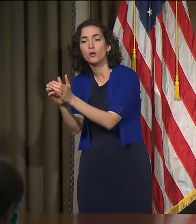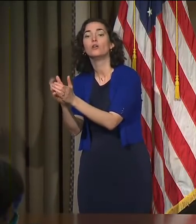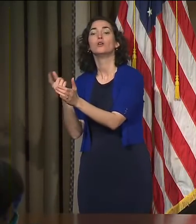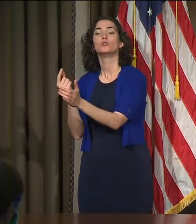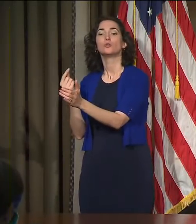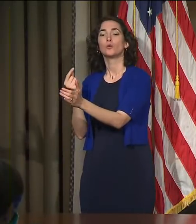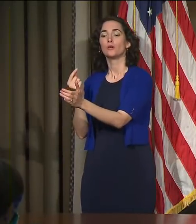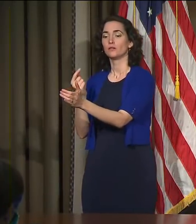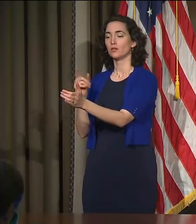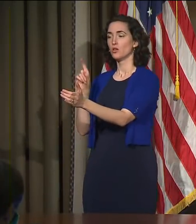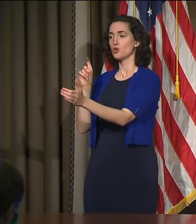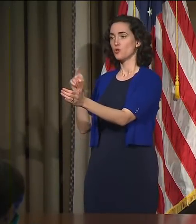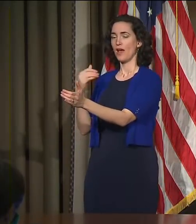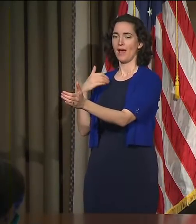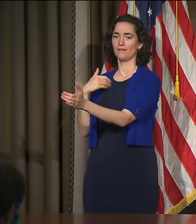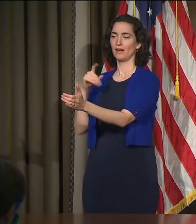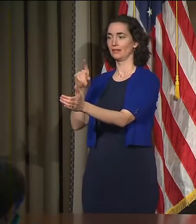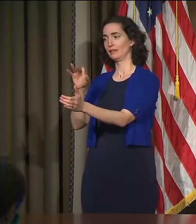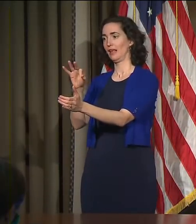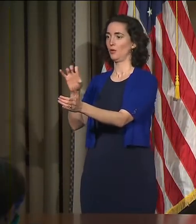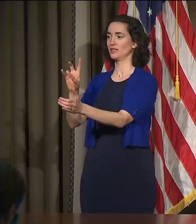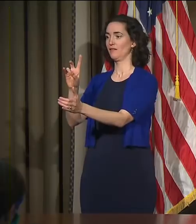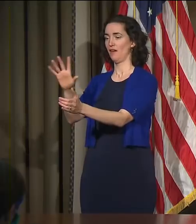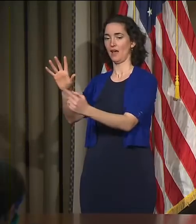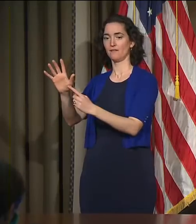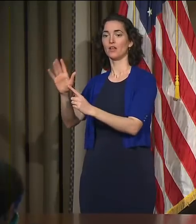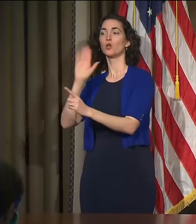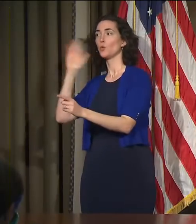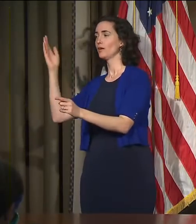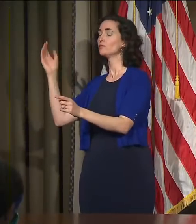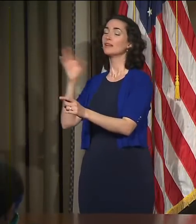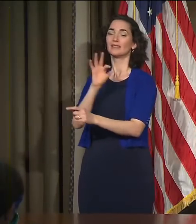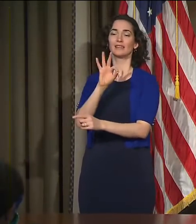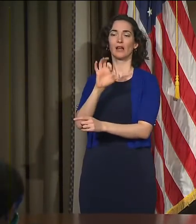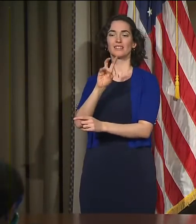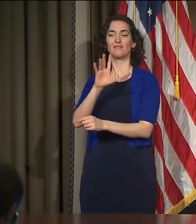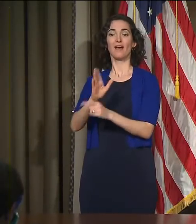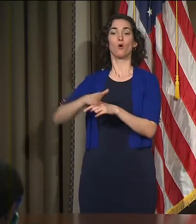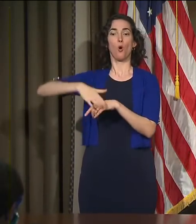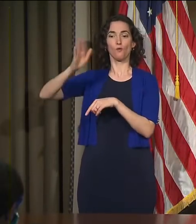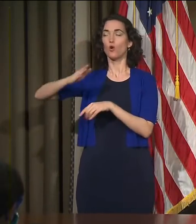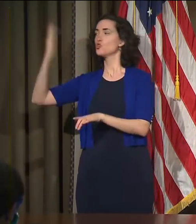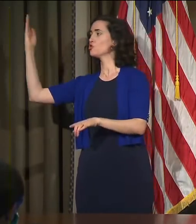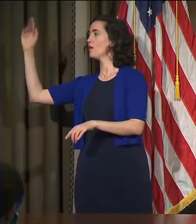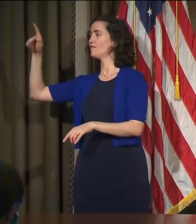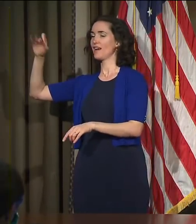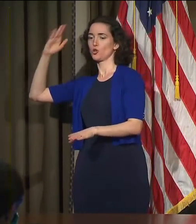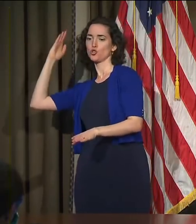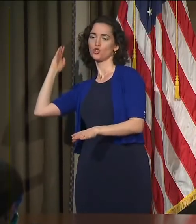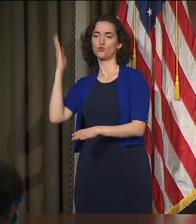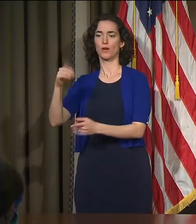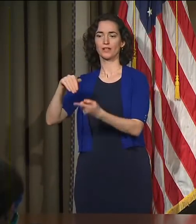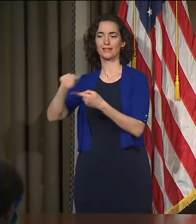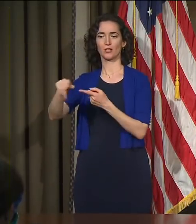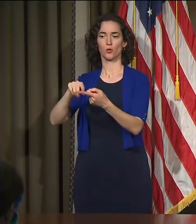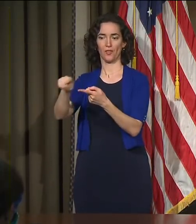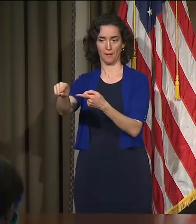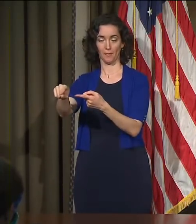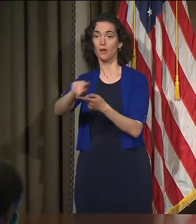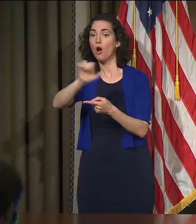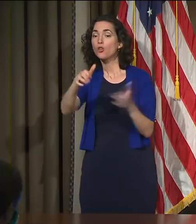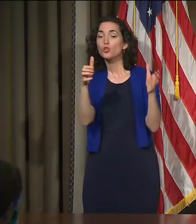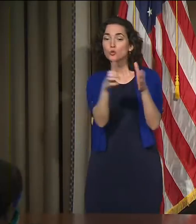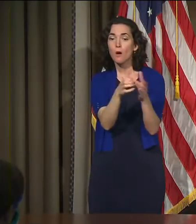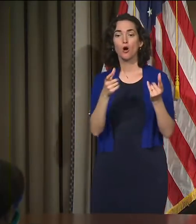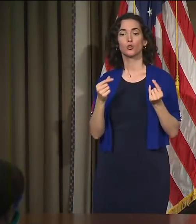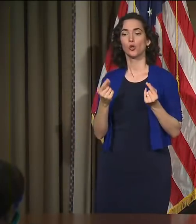receive 975 or larger to get the direct shipment. Everyone else we took in centrally, we subdivided with our partner, our